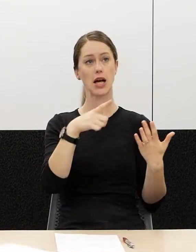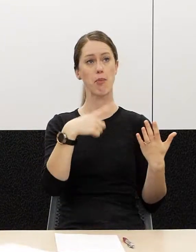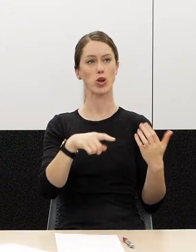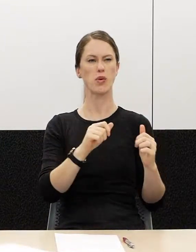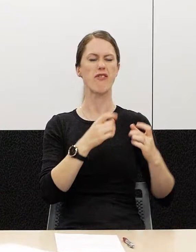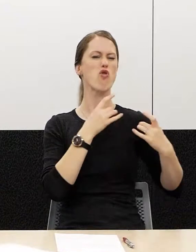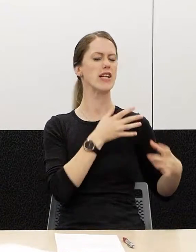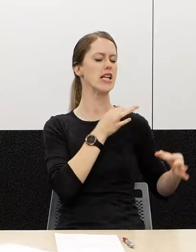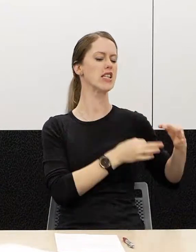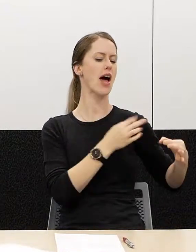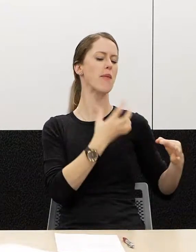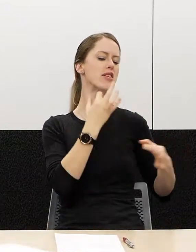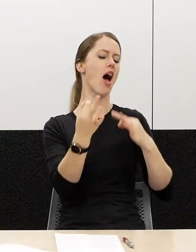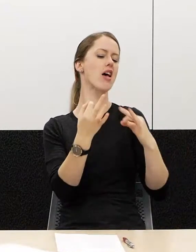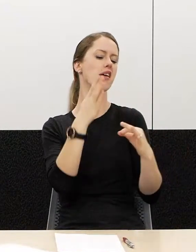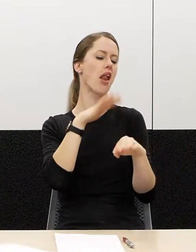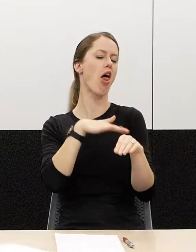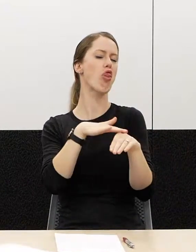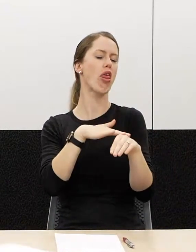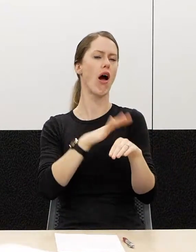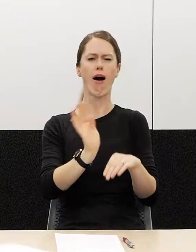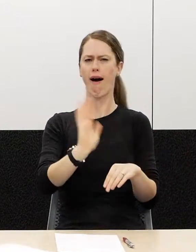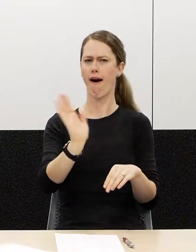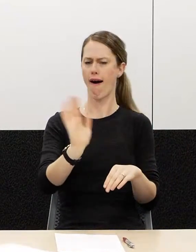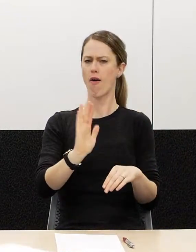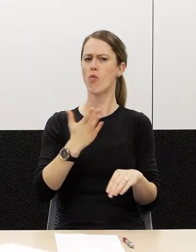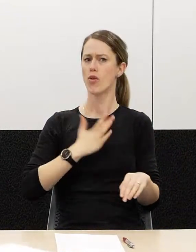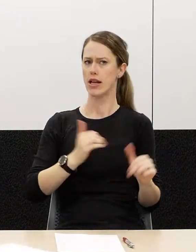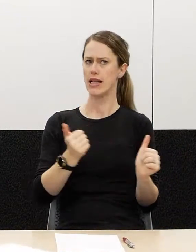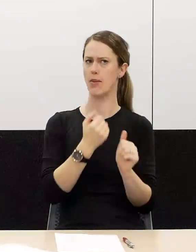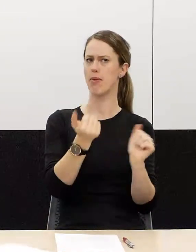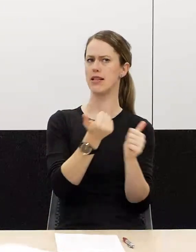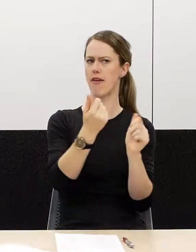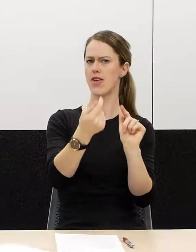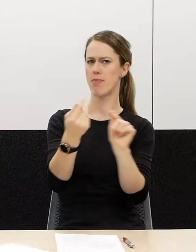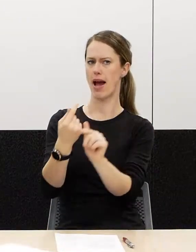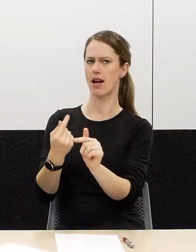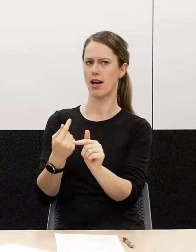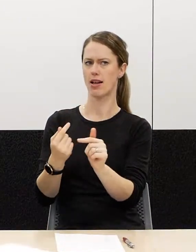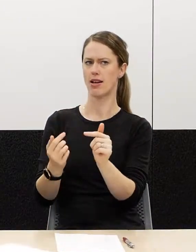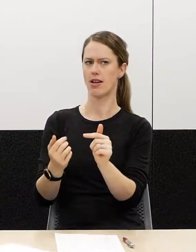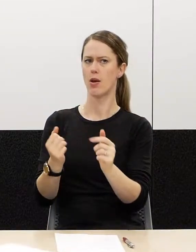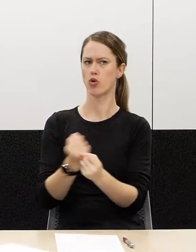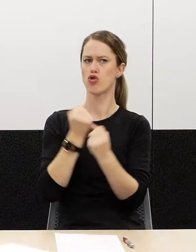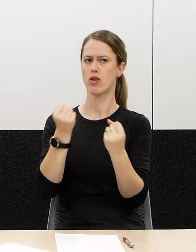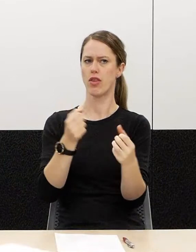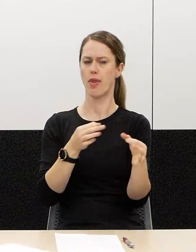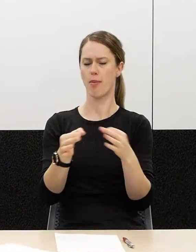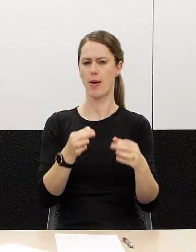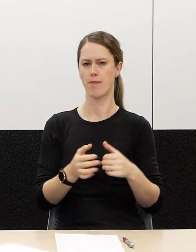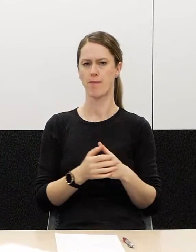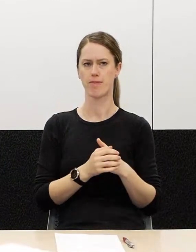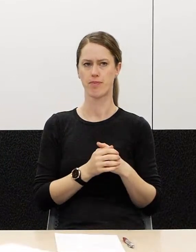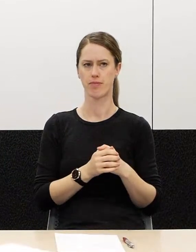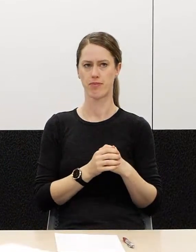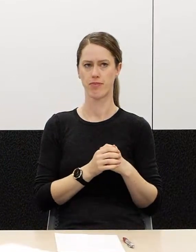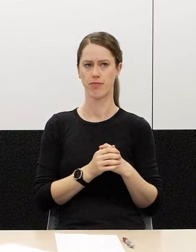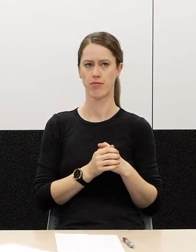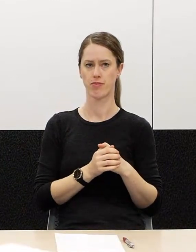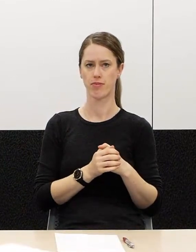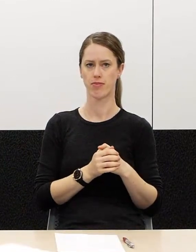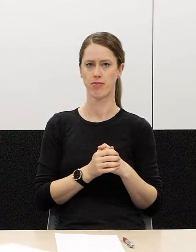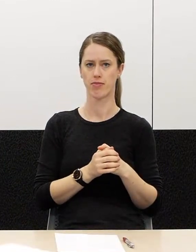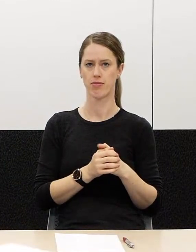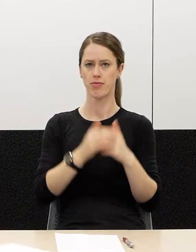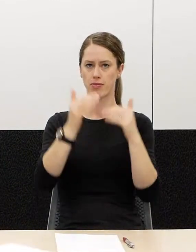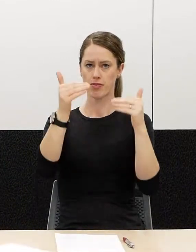box exercise, and we're actually getting a lot of feedback, which we're really delighted about, and I think that will strengthen the plan. Absolutely. How